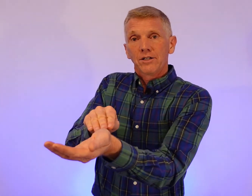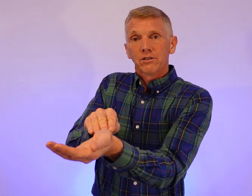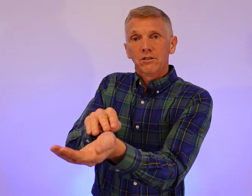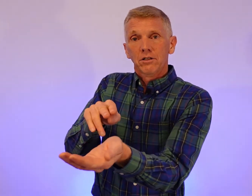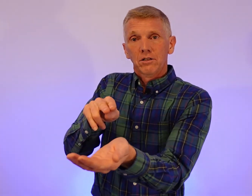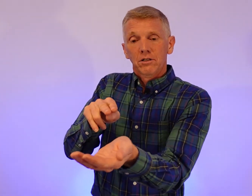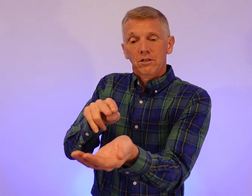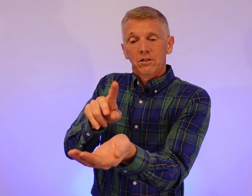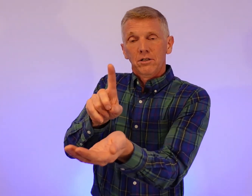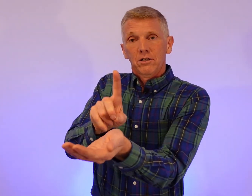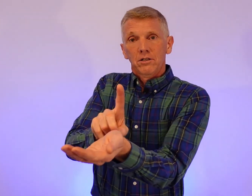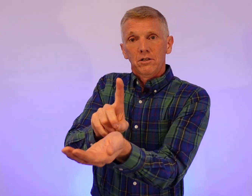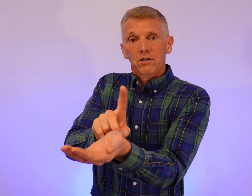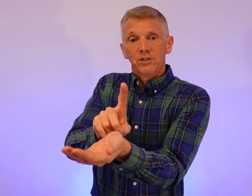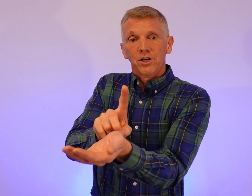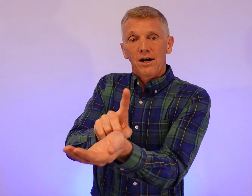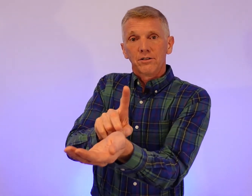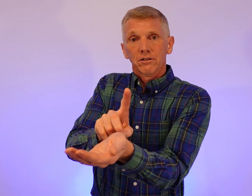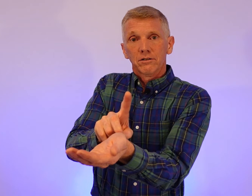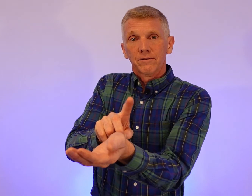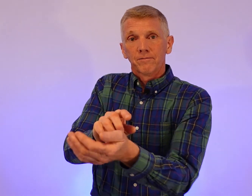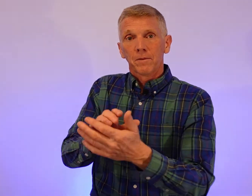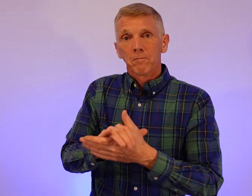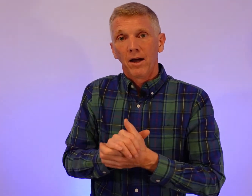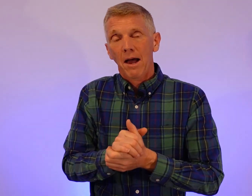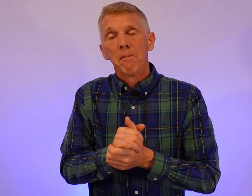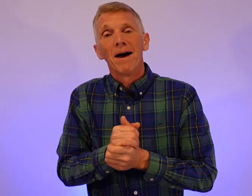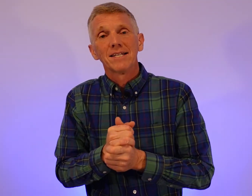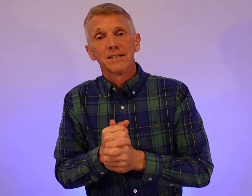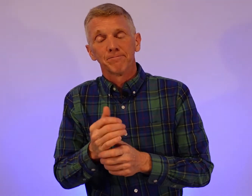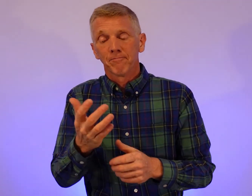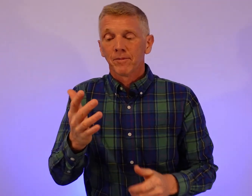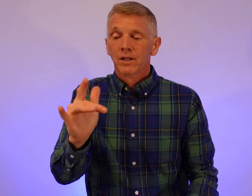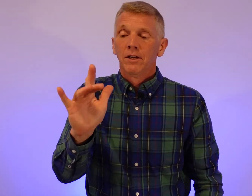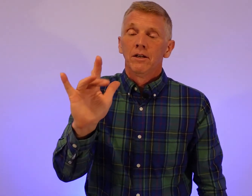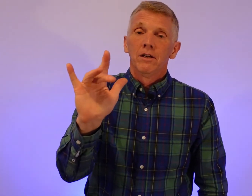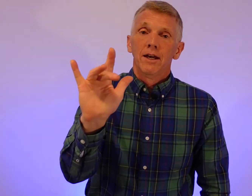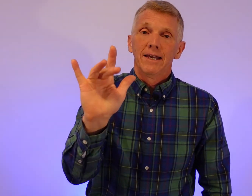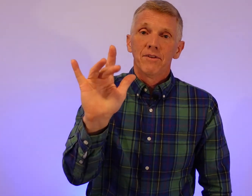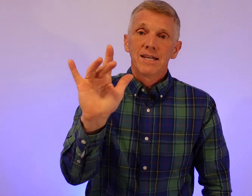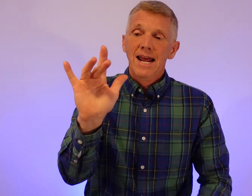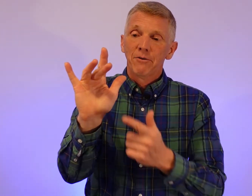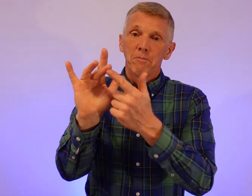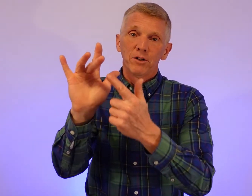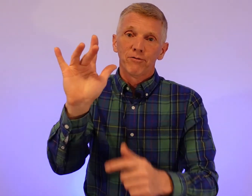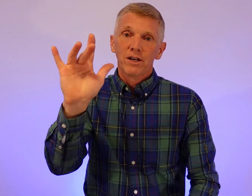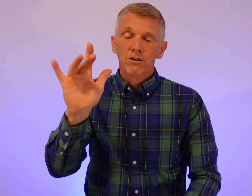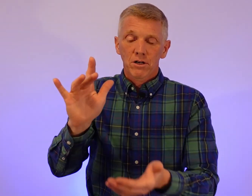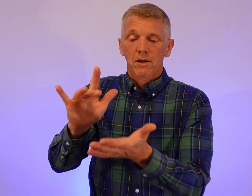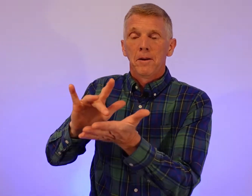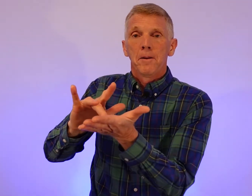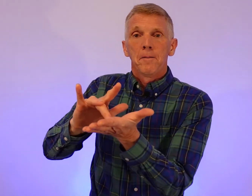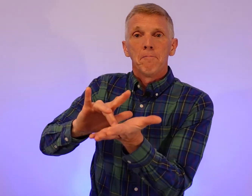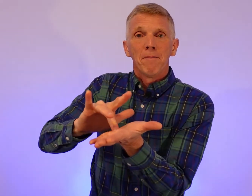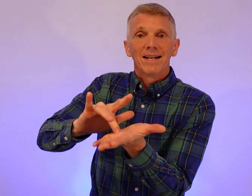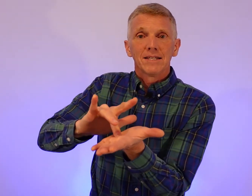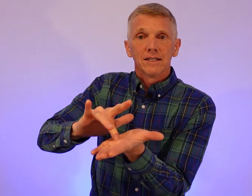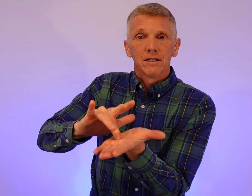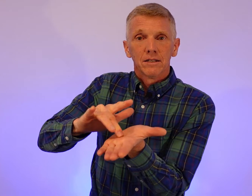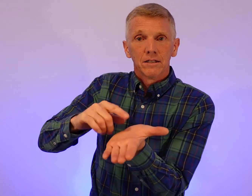doctor, doctor. All right, how about medicine? Again, this hand here with the middle finger, medicine. Do you see